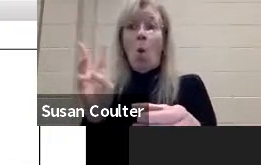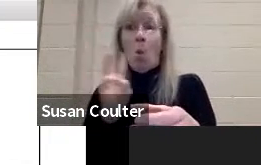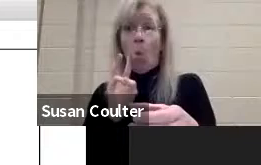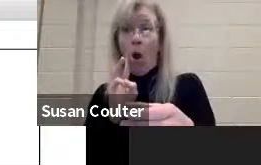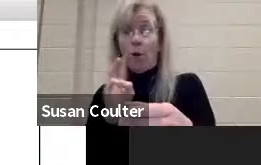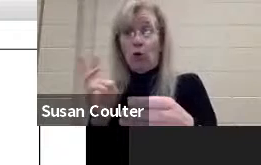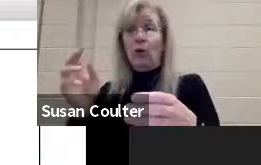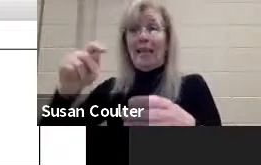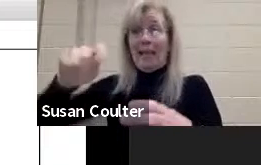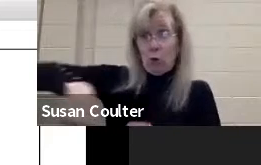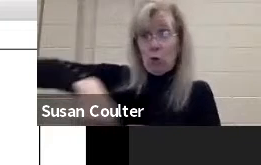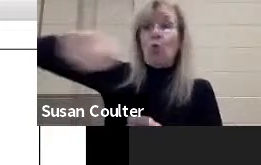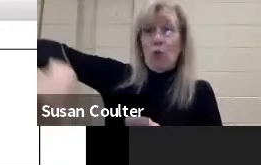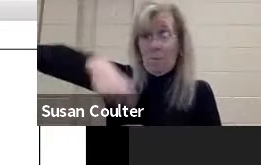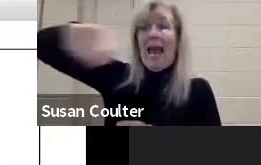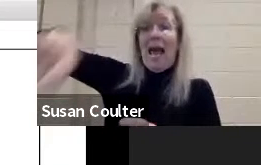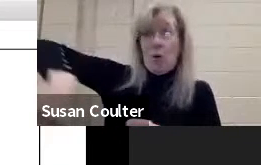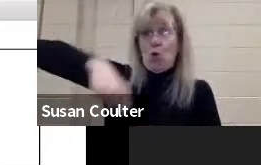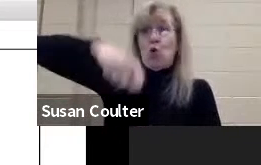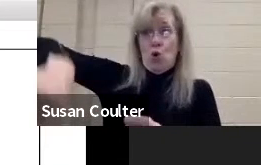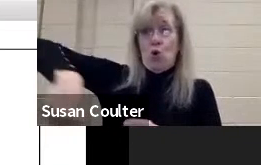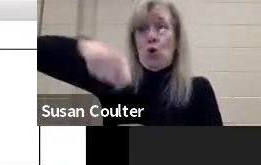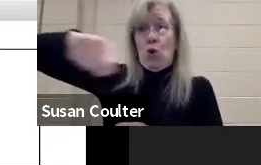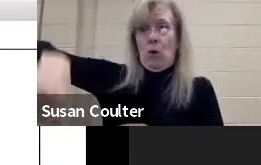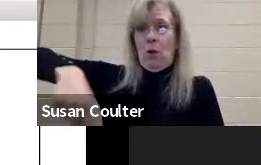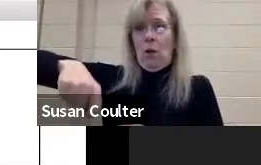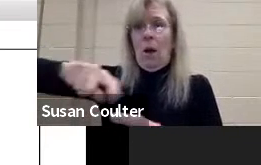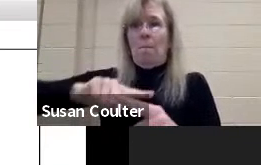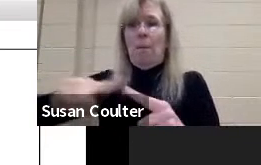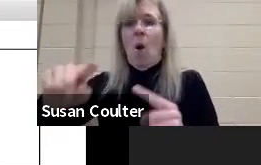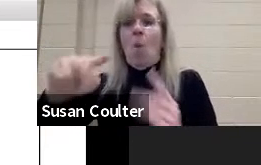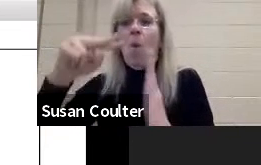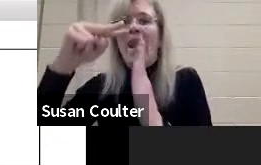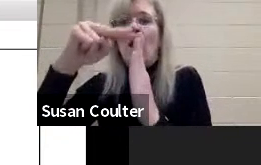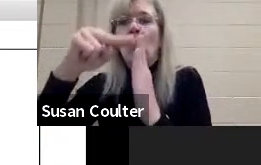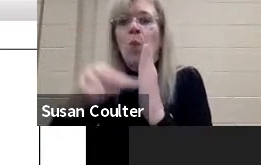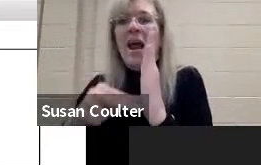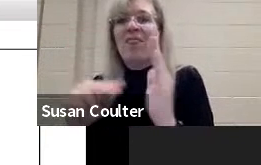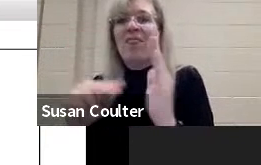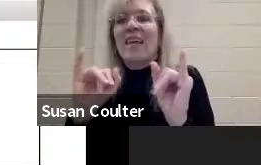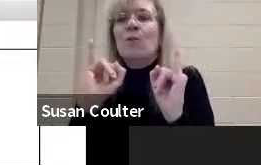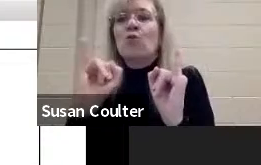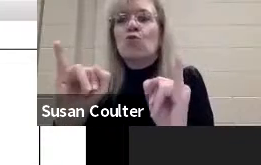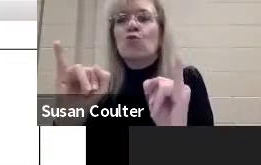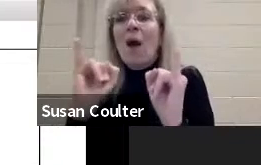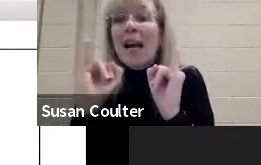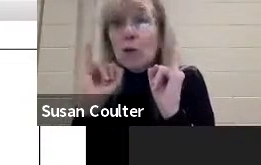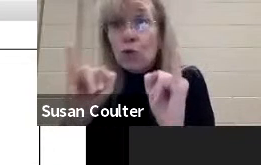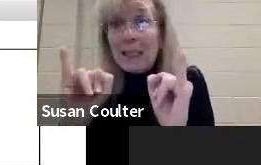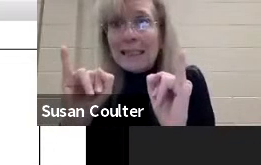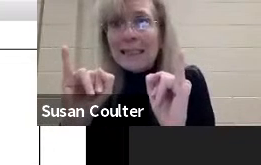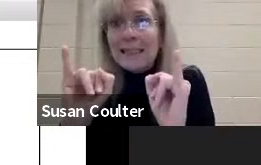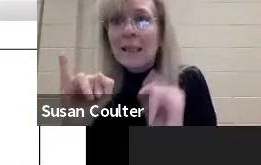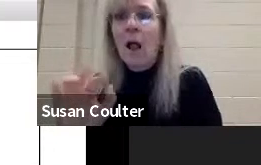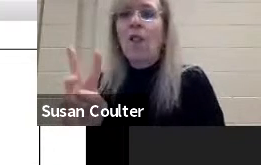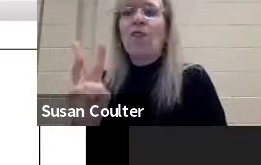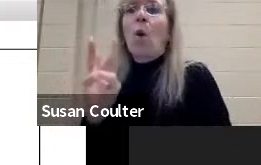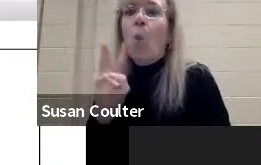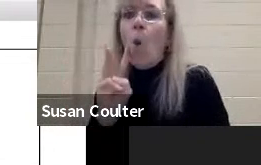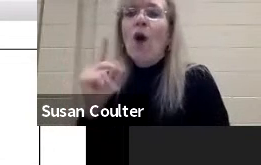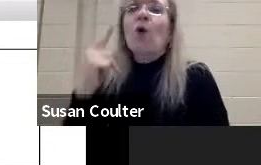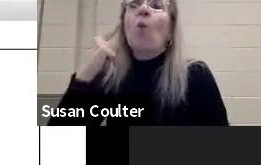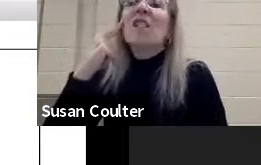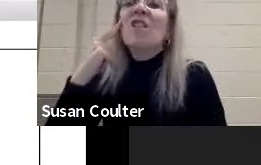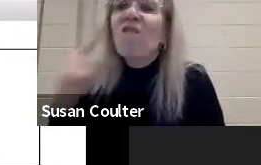pour water into the batter, but when I read the instructions,